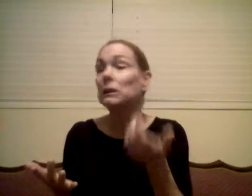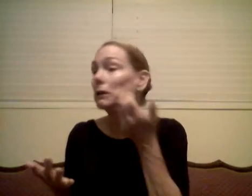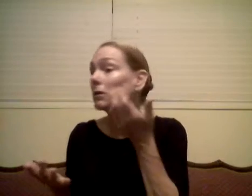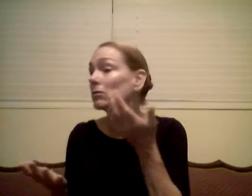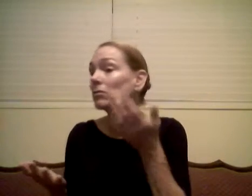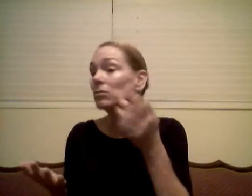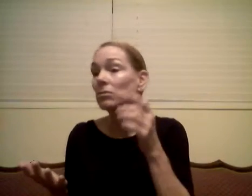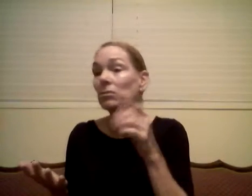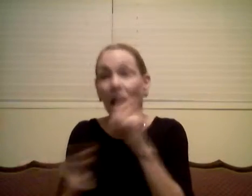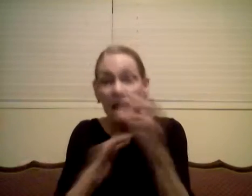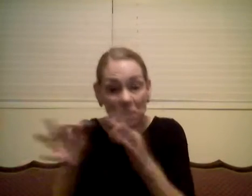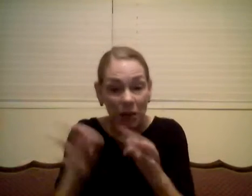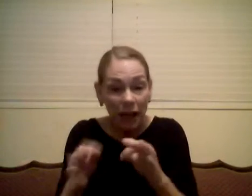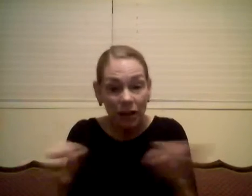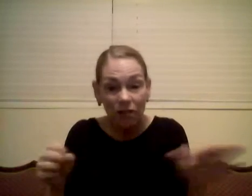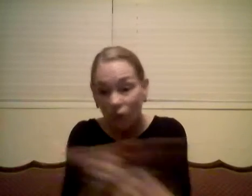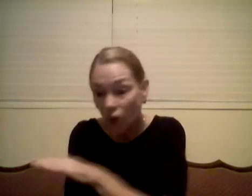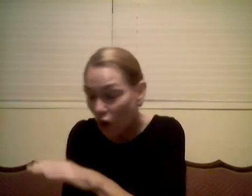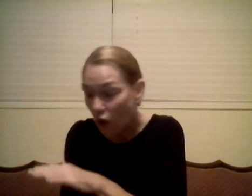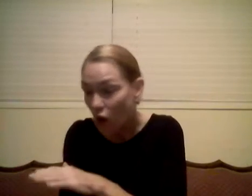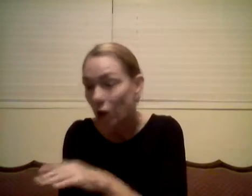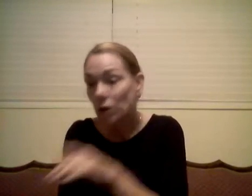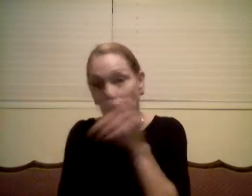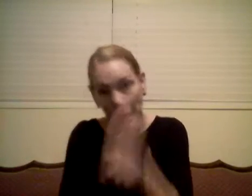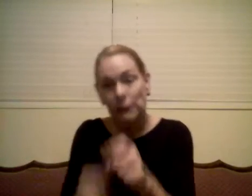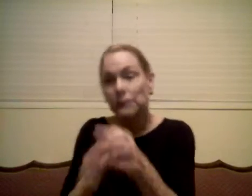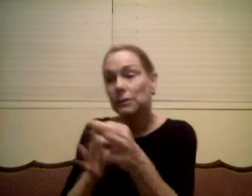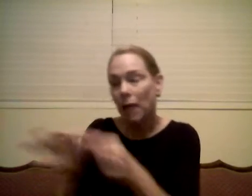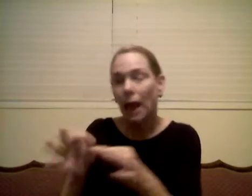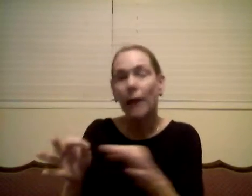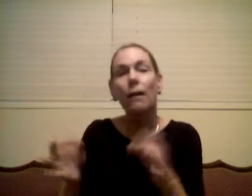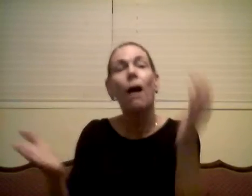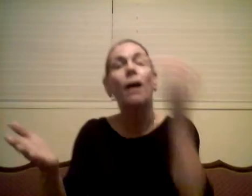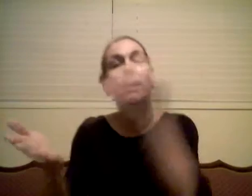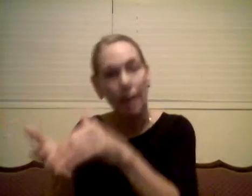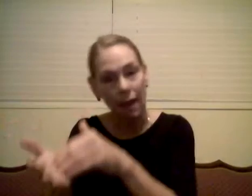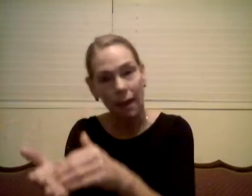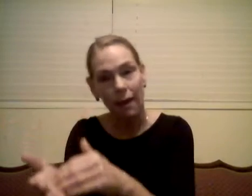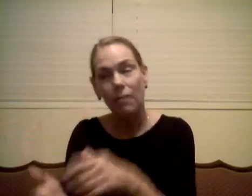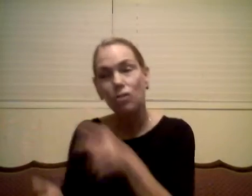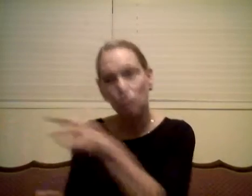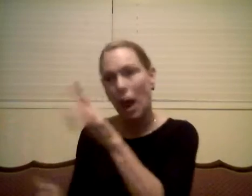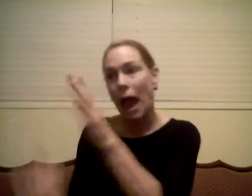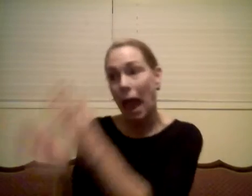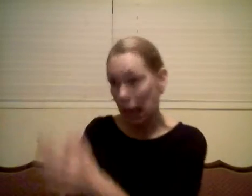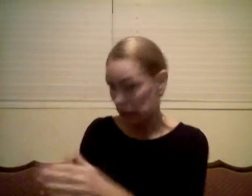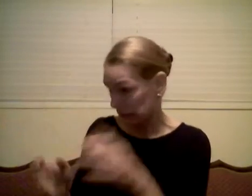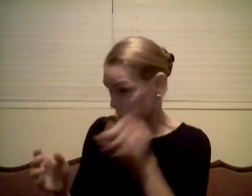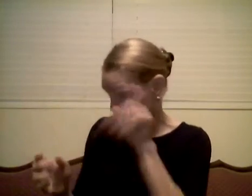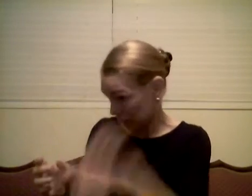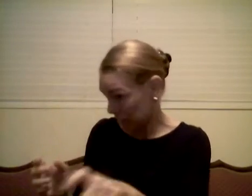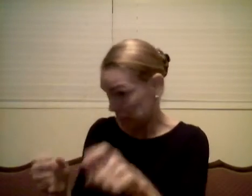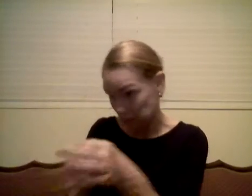didn't explain as well as I could have? Do you see how that now puts you in that control of the